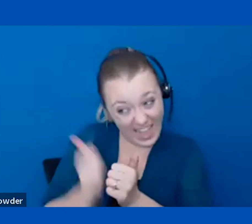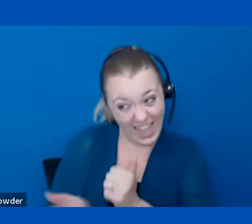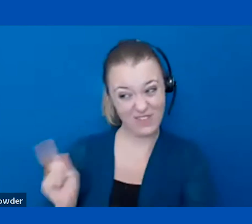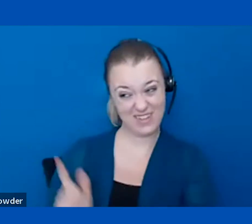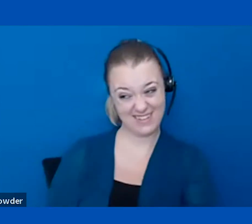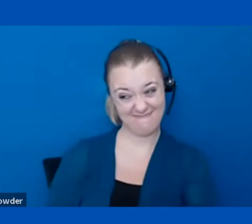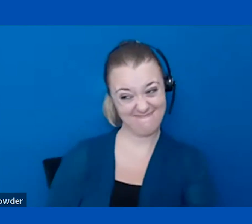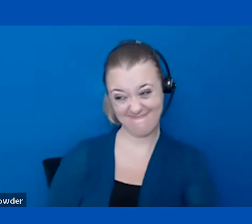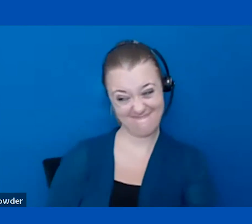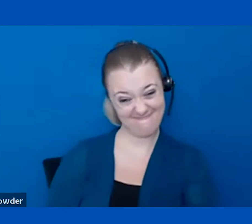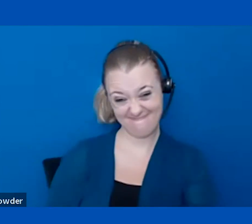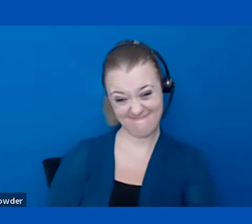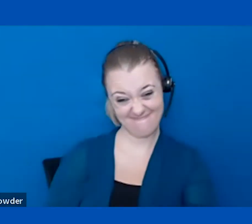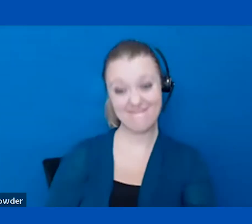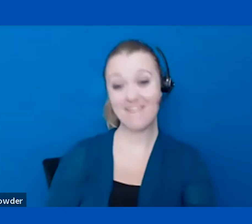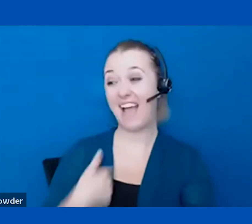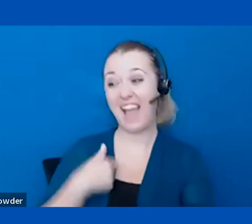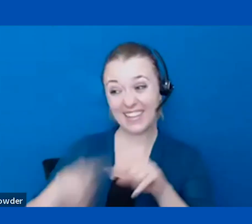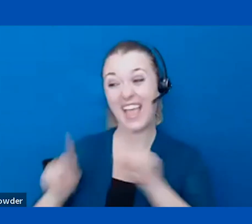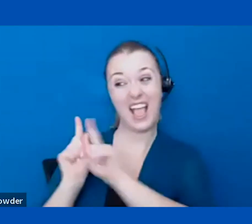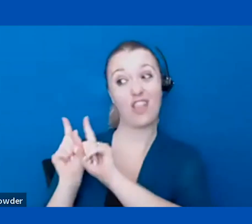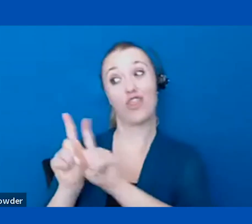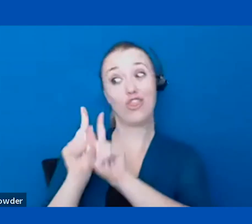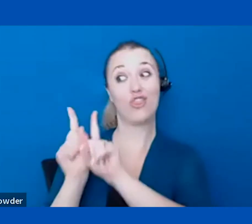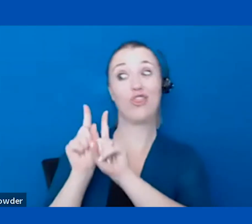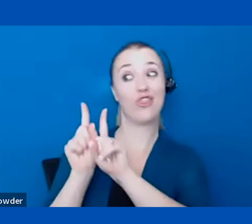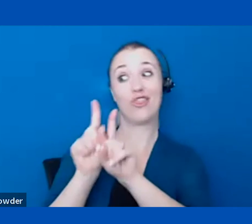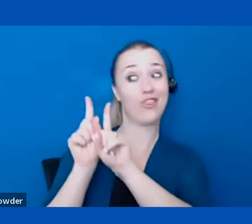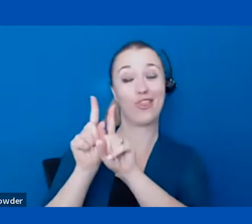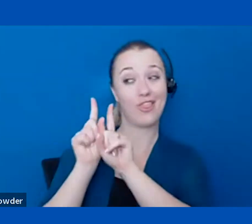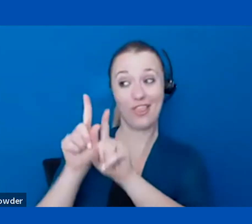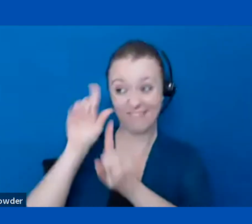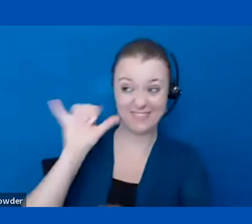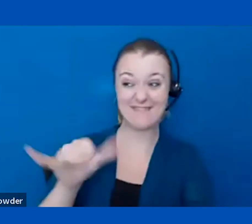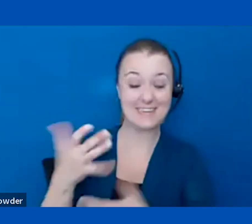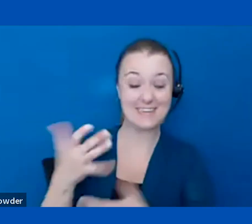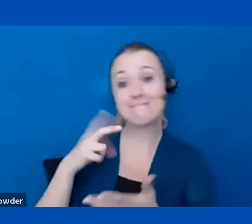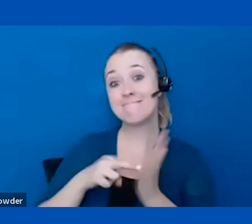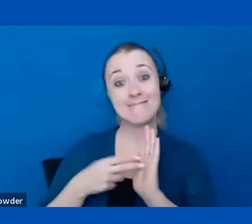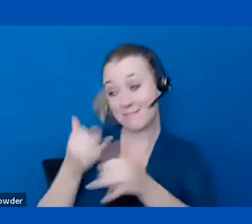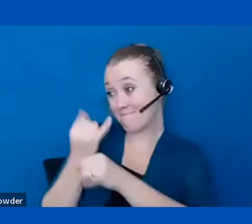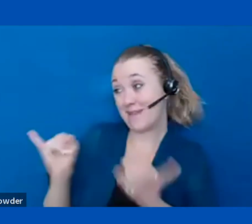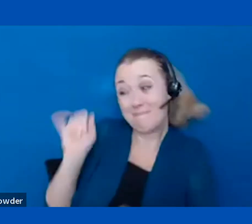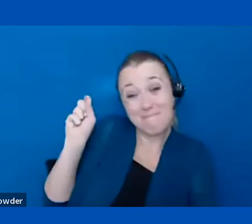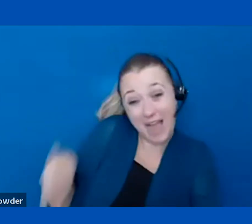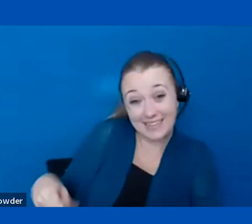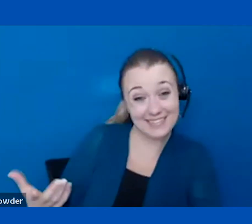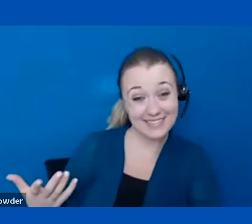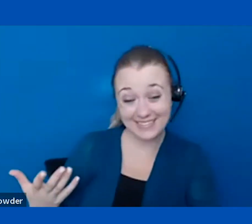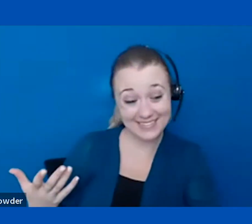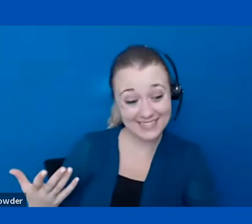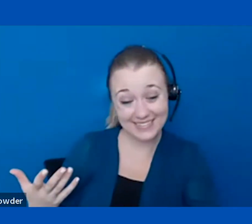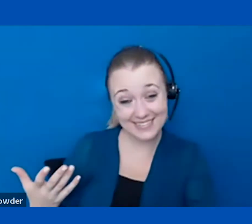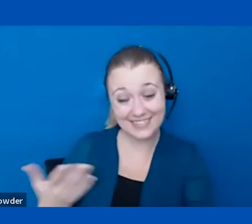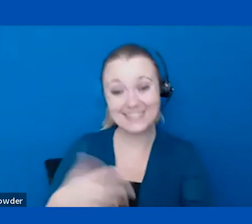So since you can't take me everywhere, we got to find ways for you to do this on your own. And so, needless